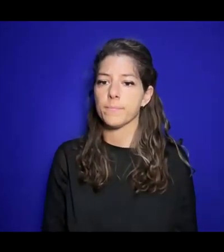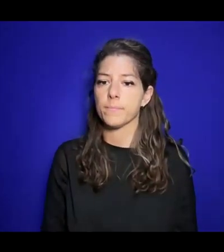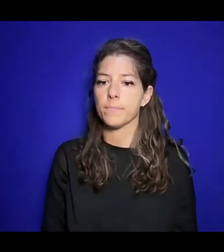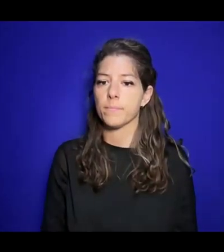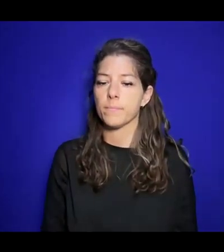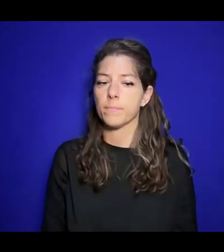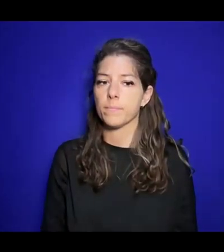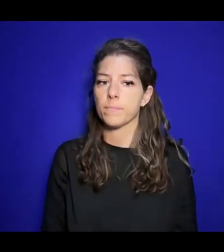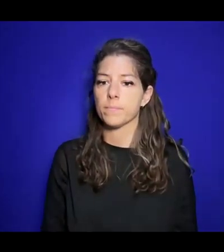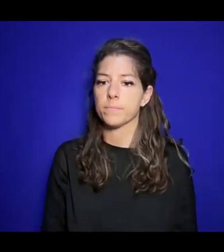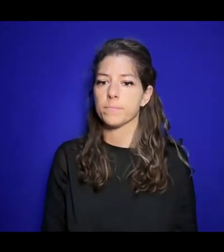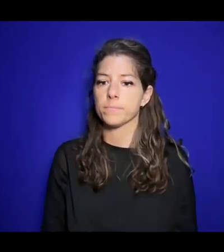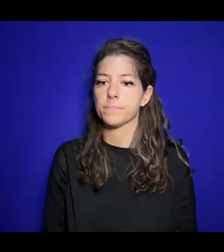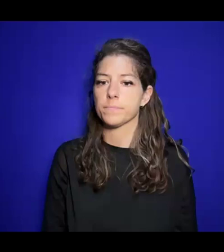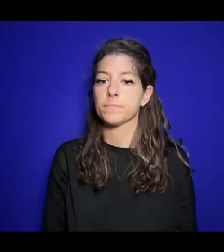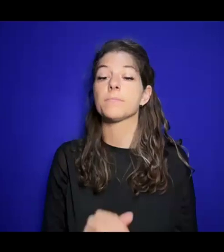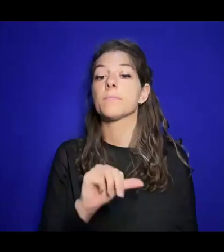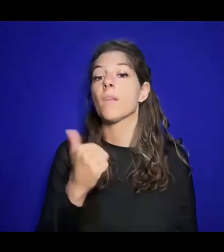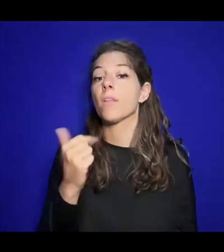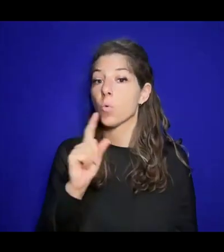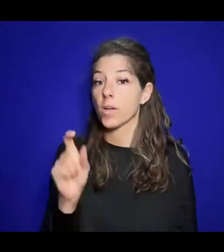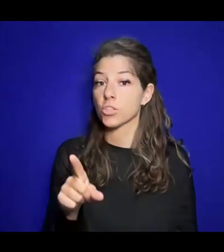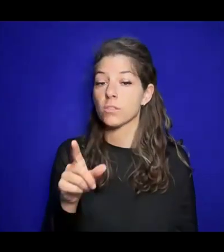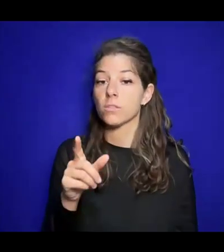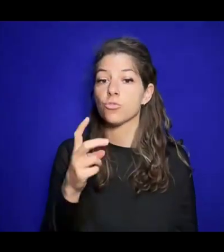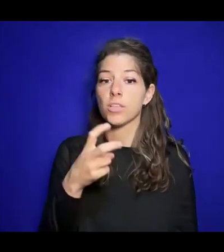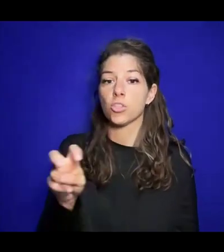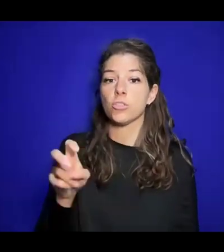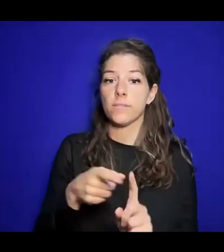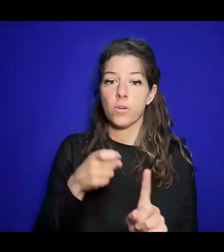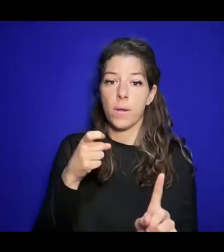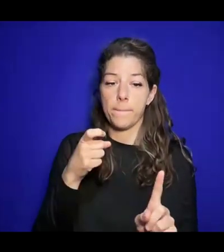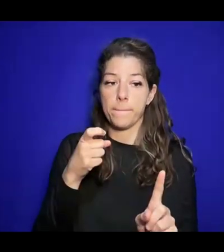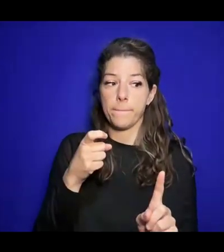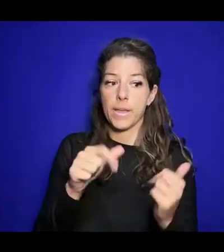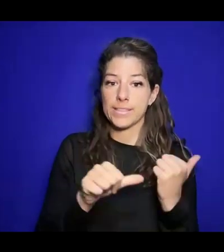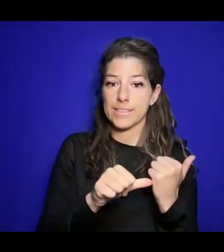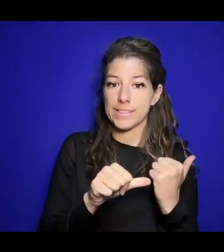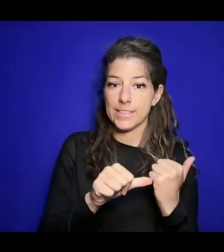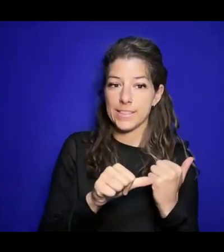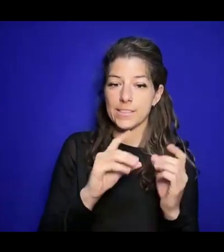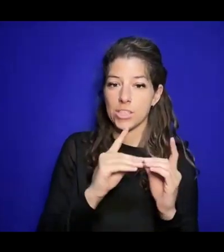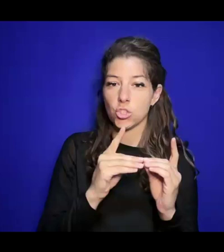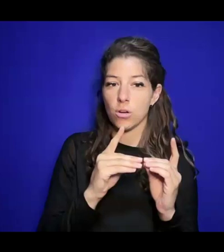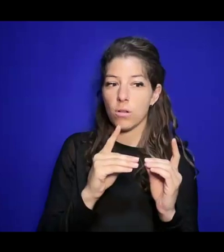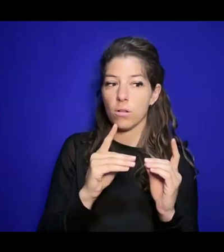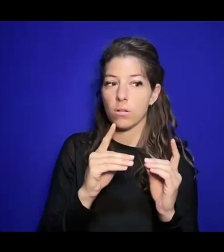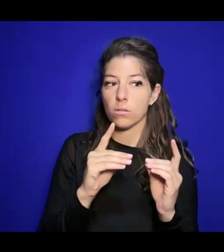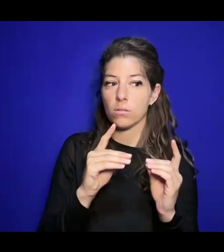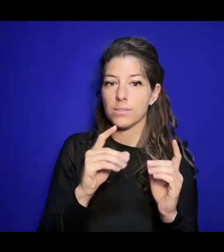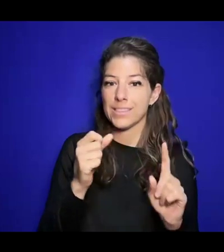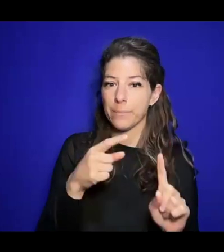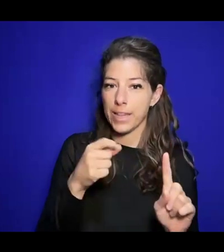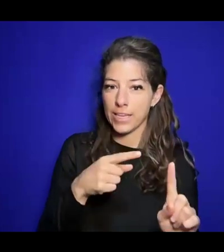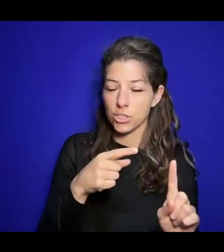Um, oh, and then the other question was transitioning from assisted digital